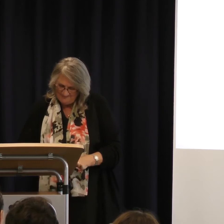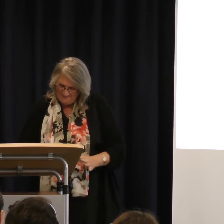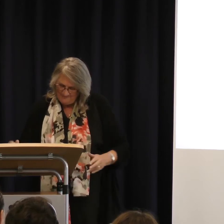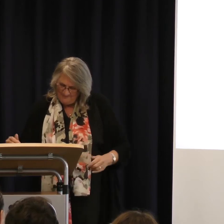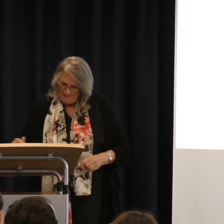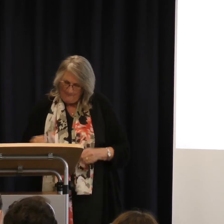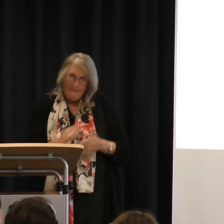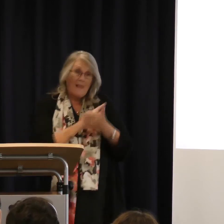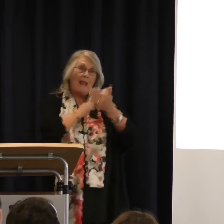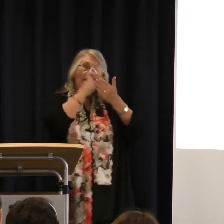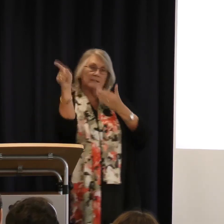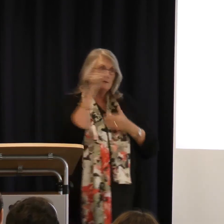sports.